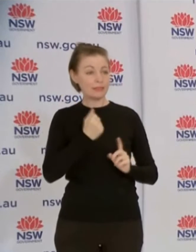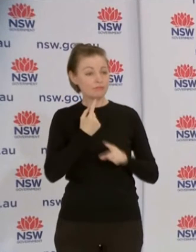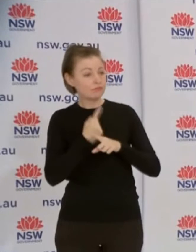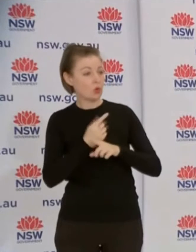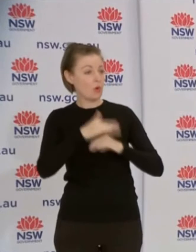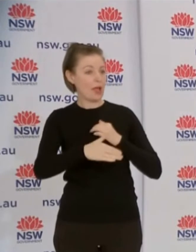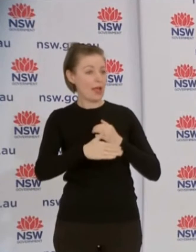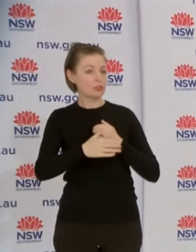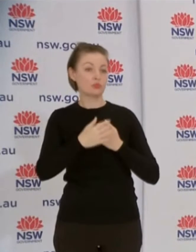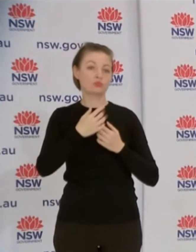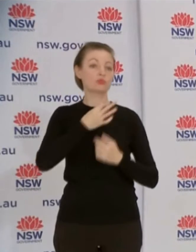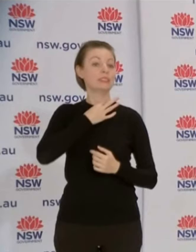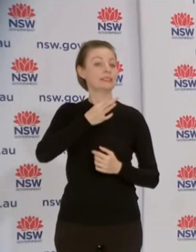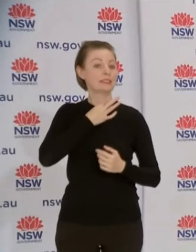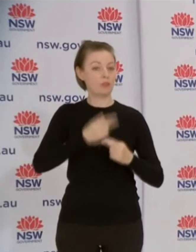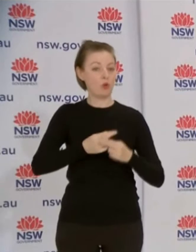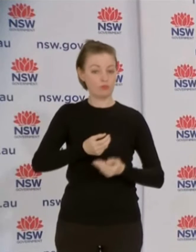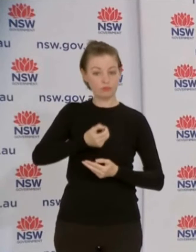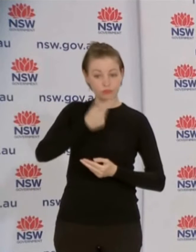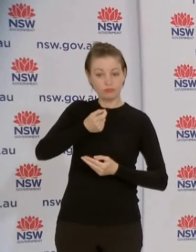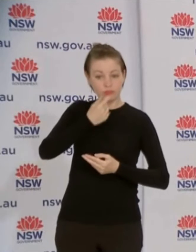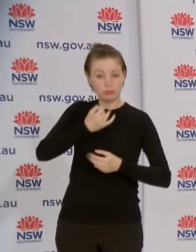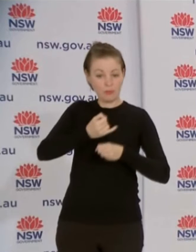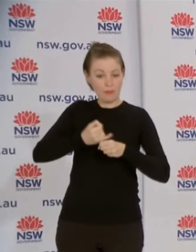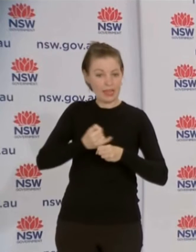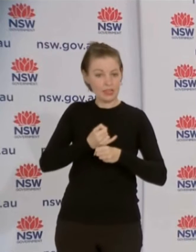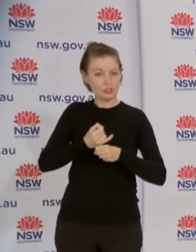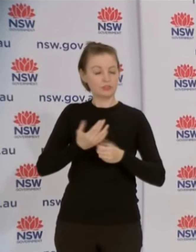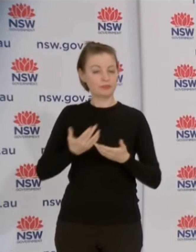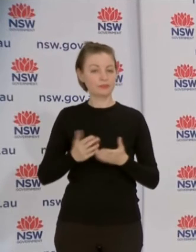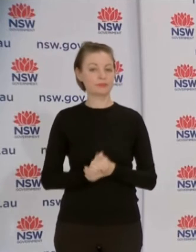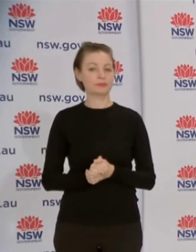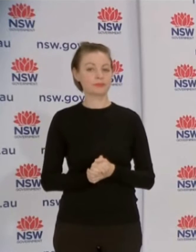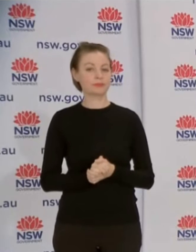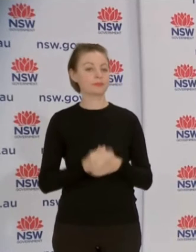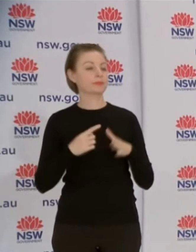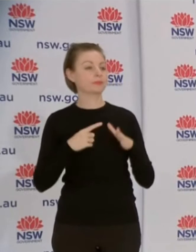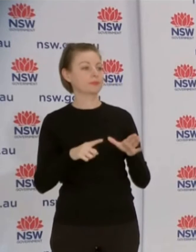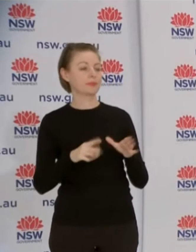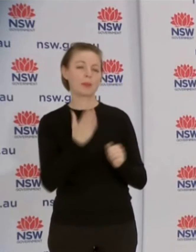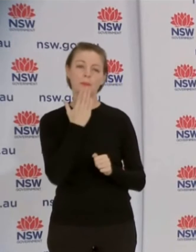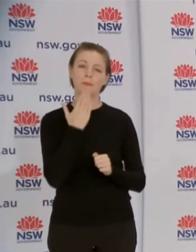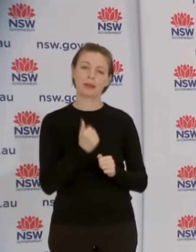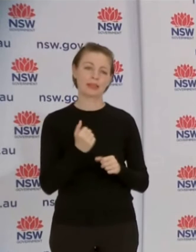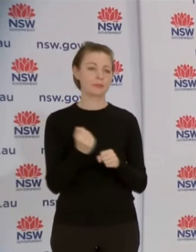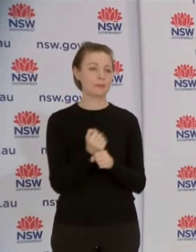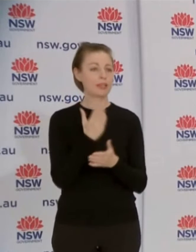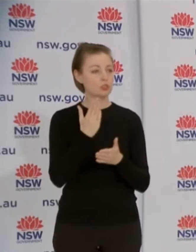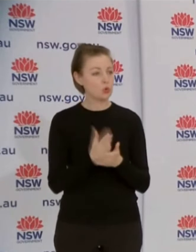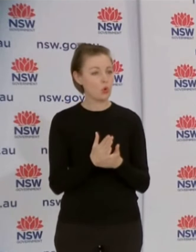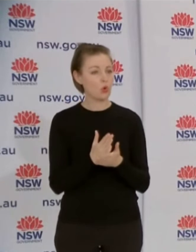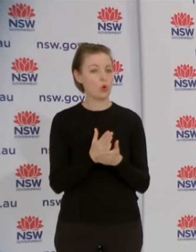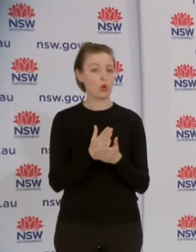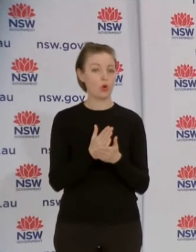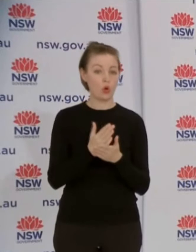people? I mean, my message would be simple for all things. Make sure that you've getting your healthcare provided by a